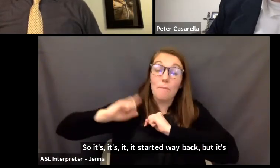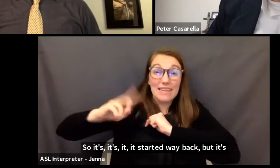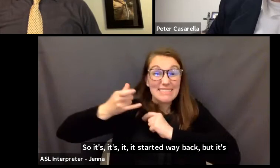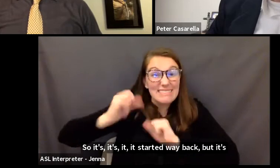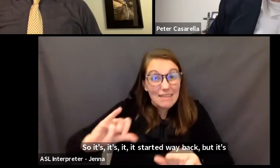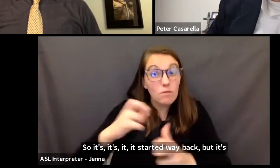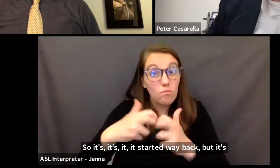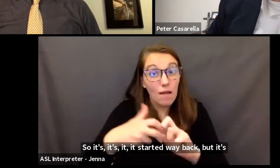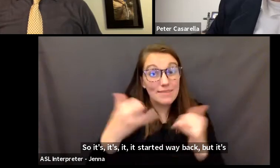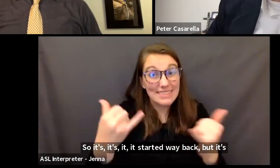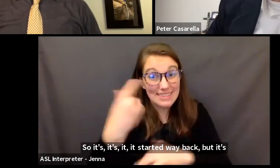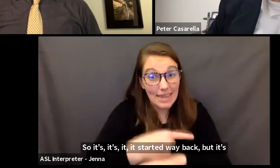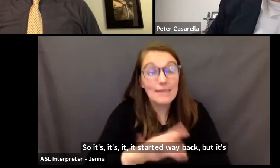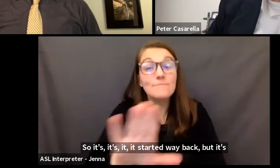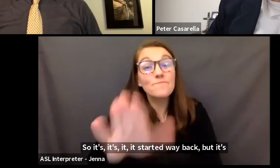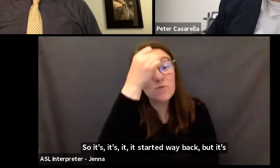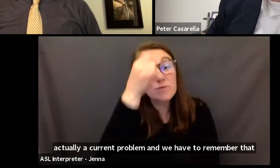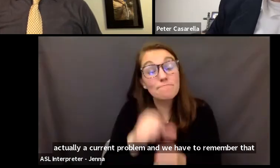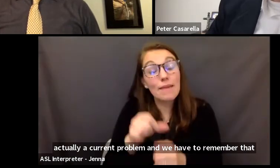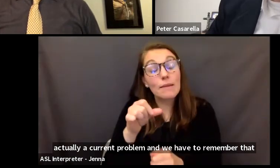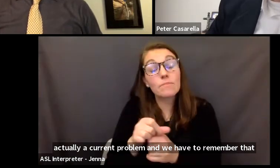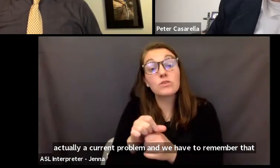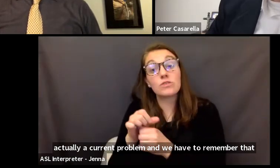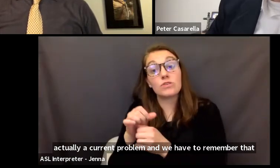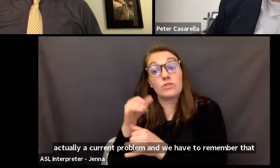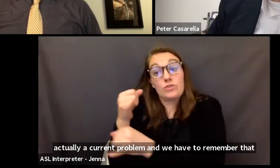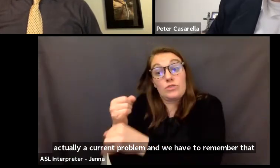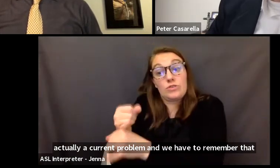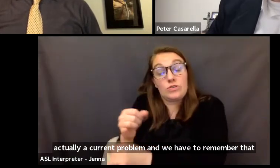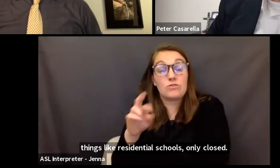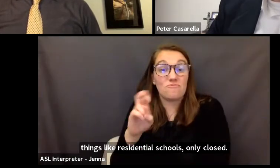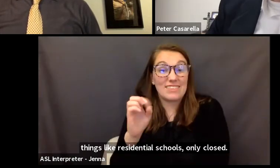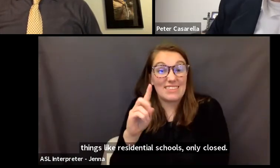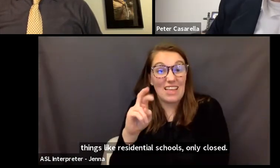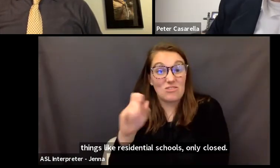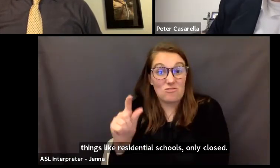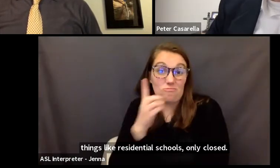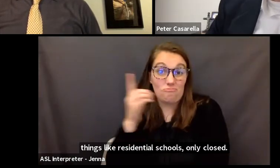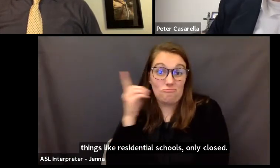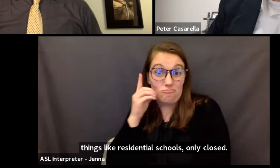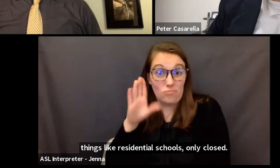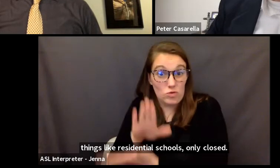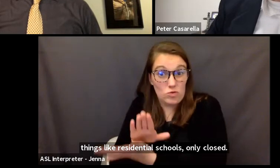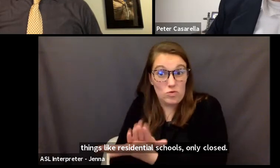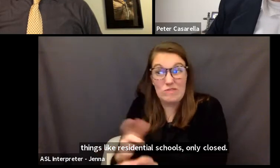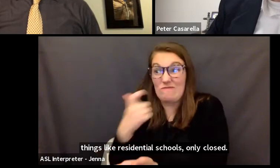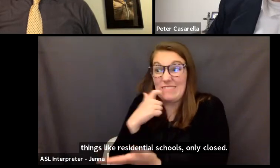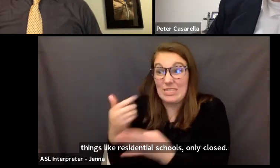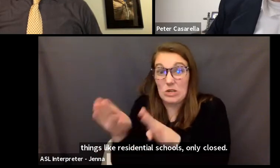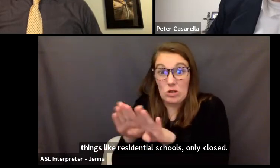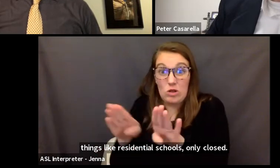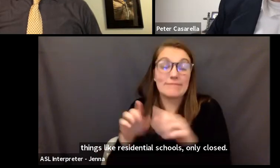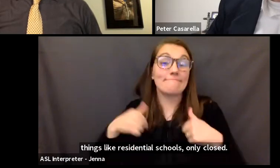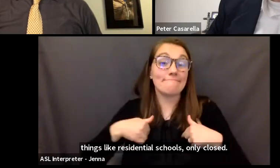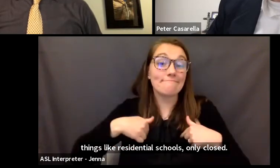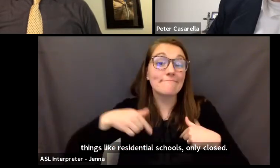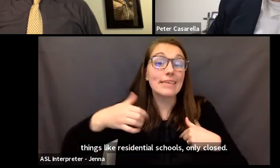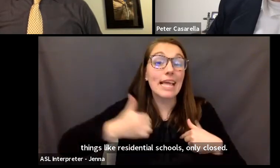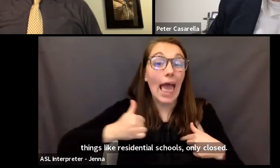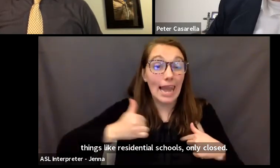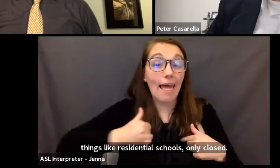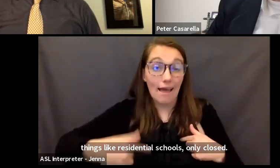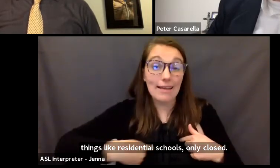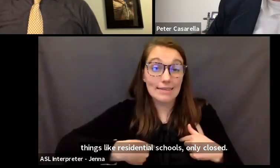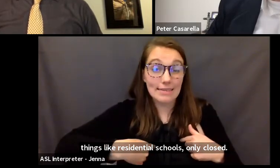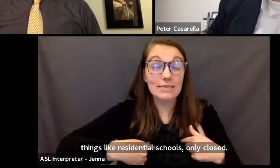that things like residential schools only closed most recently in at least up here in Canada in